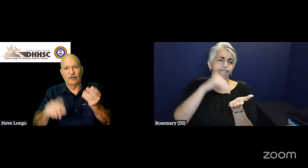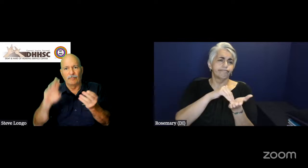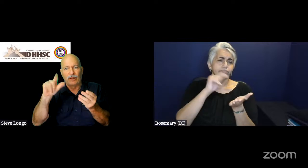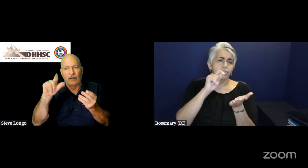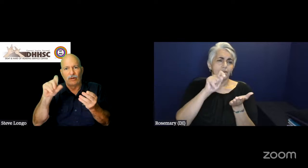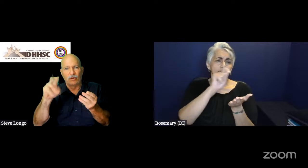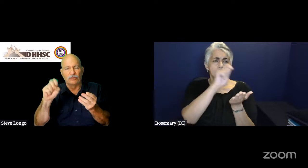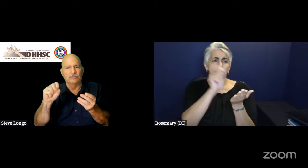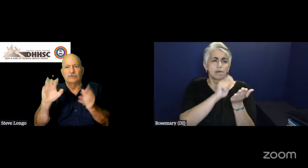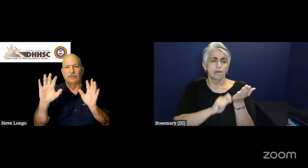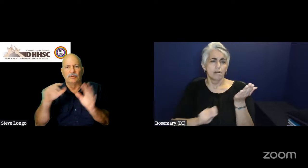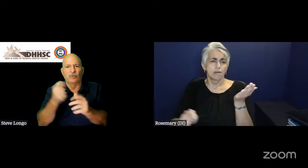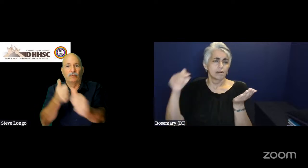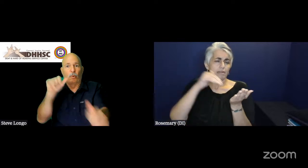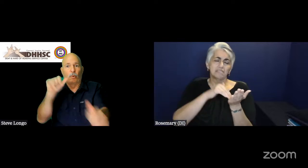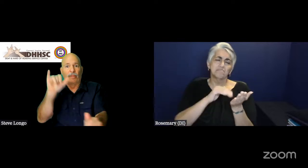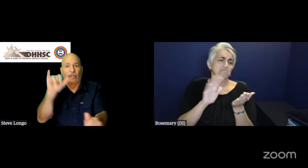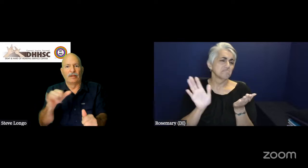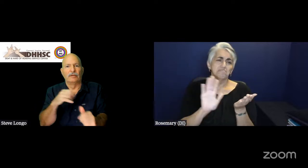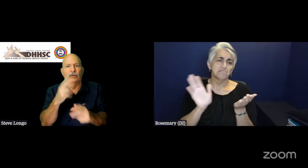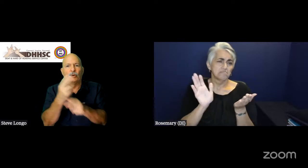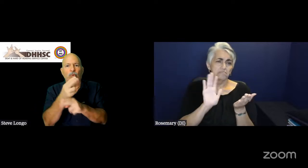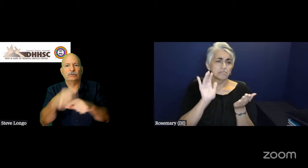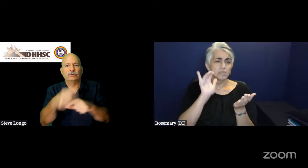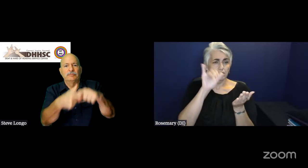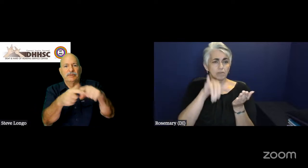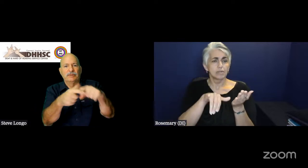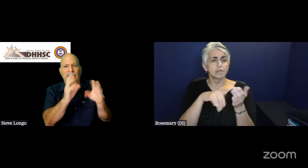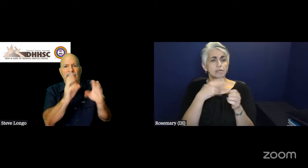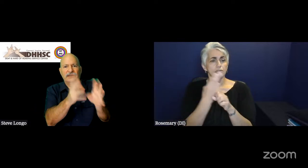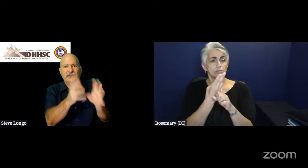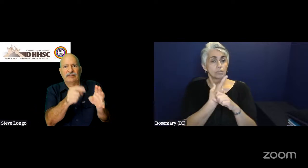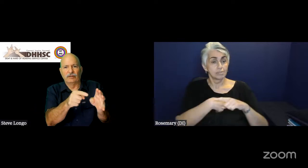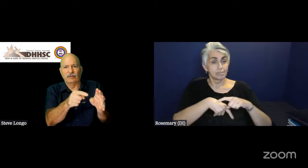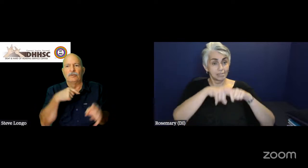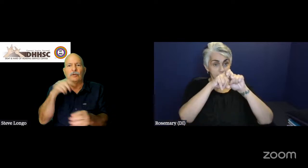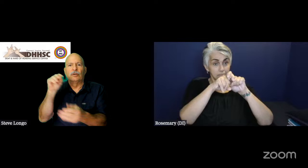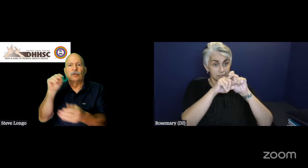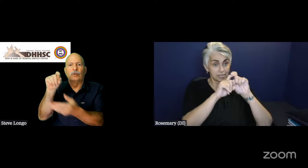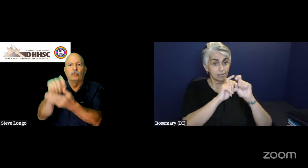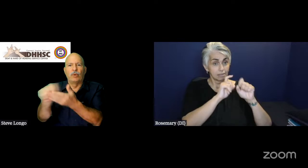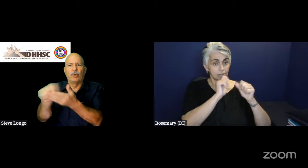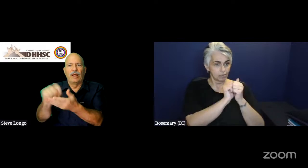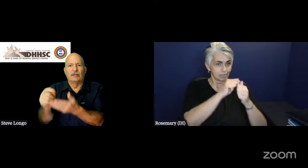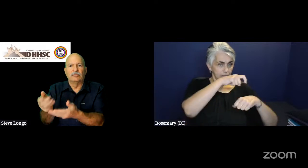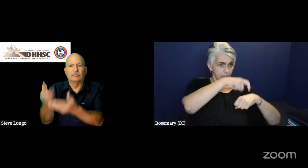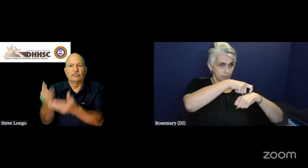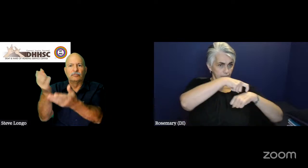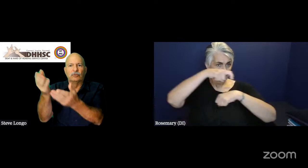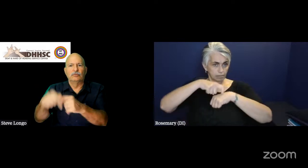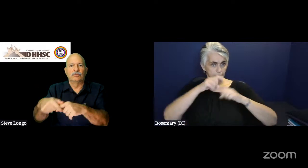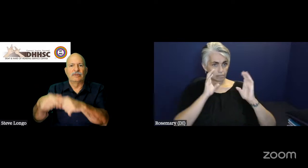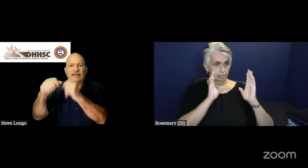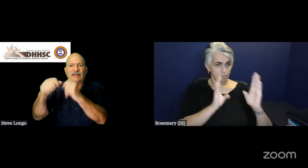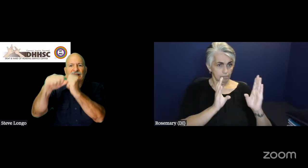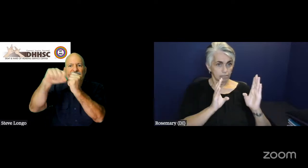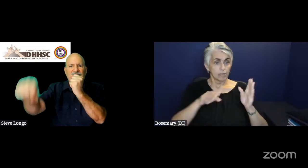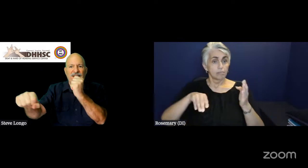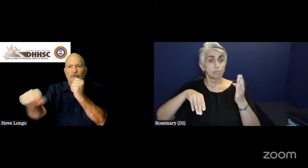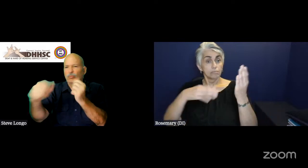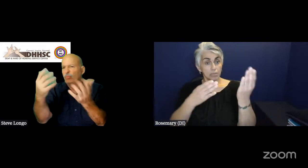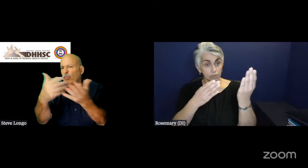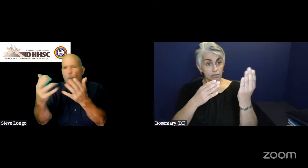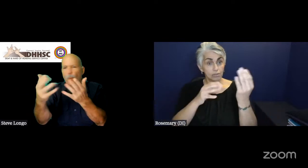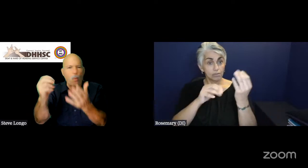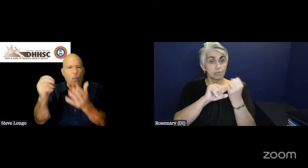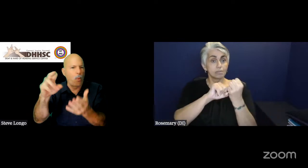It has to be clarified in the bylaws. We don't have to write it over and over again. But when we suspend, it'll be with a